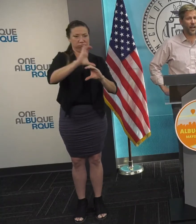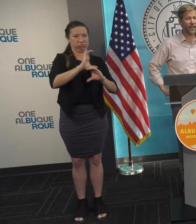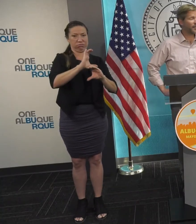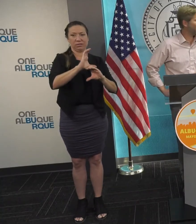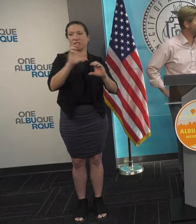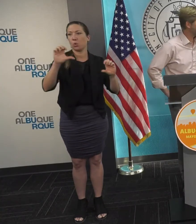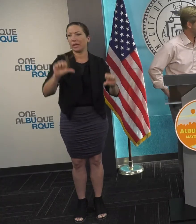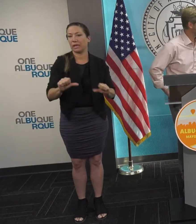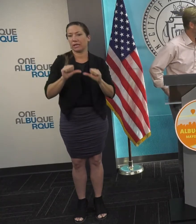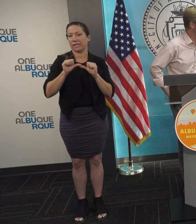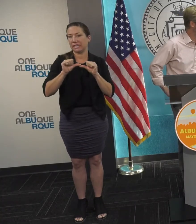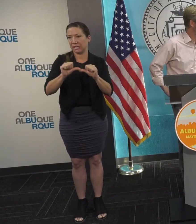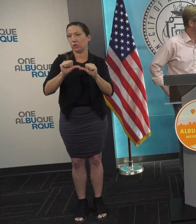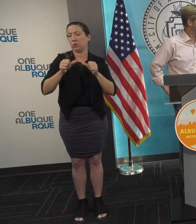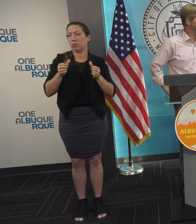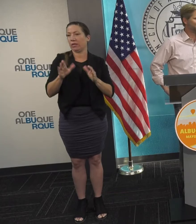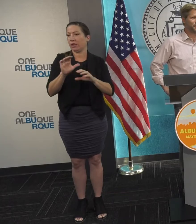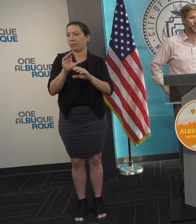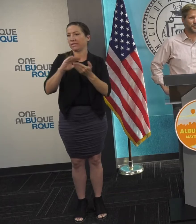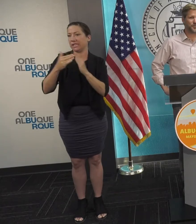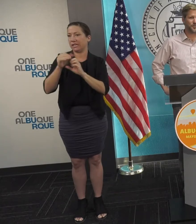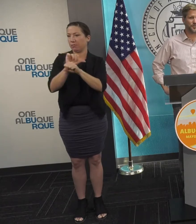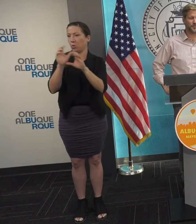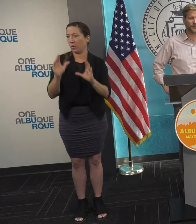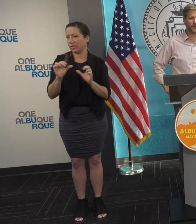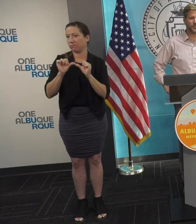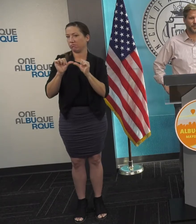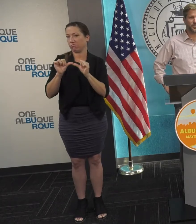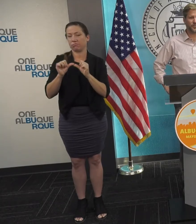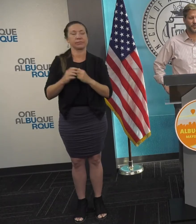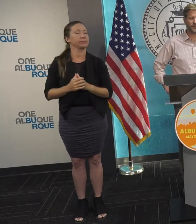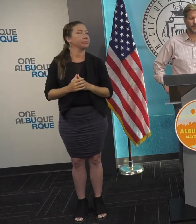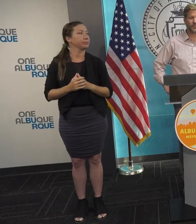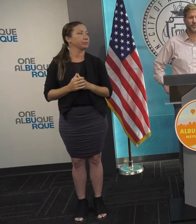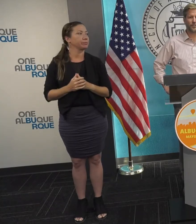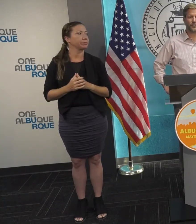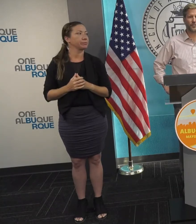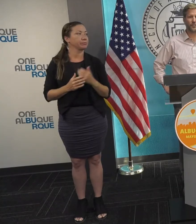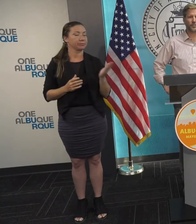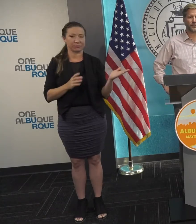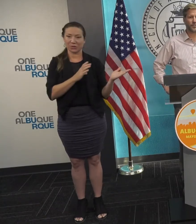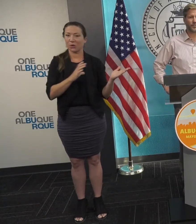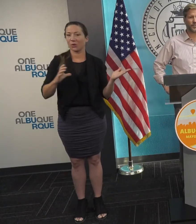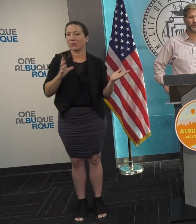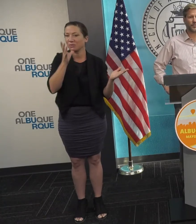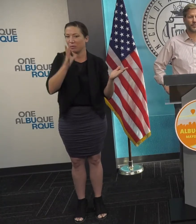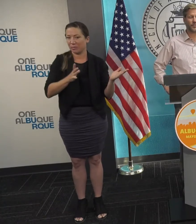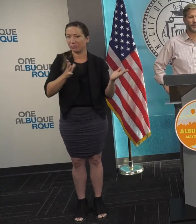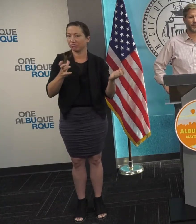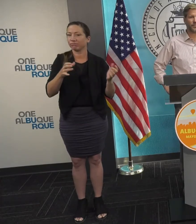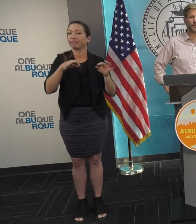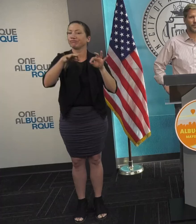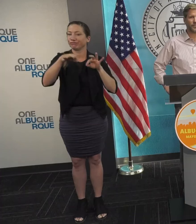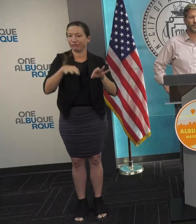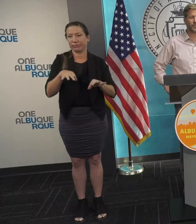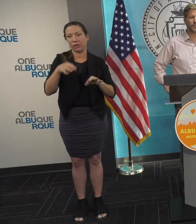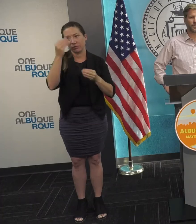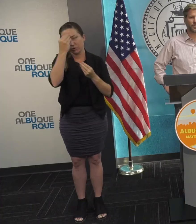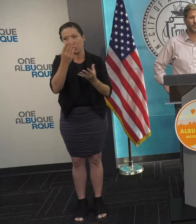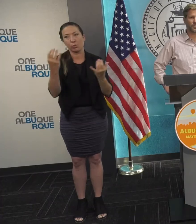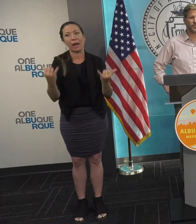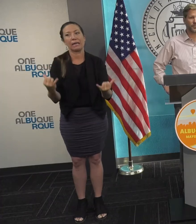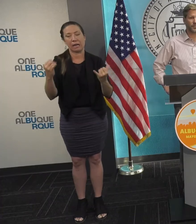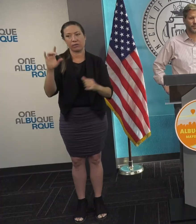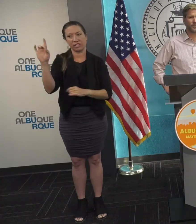else you want to add to that, Congresswoman? Well, I can just say that the Democrats are absolutely working very hard